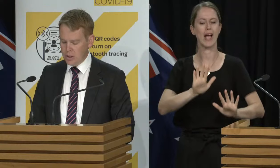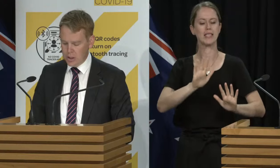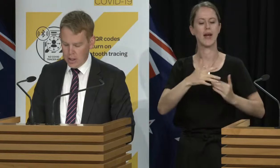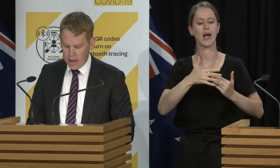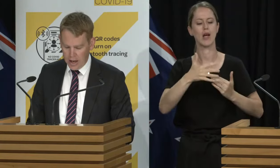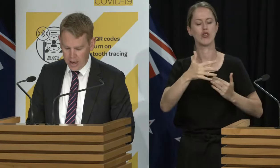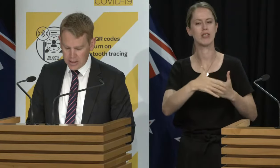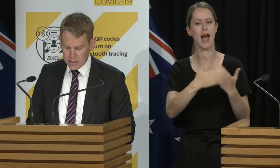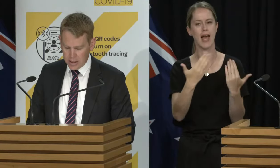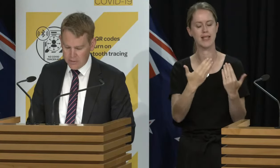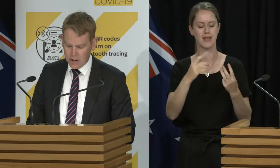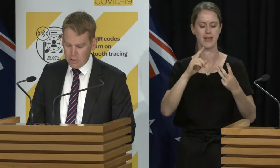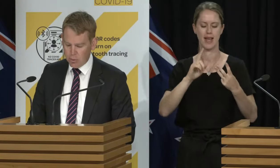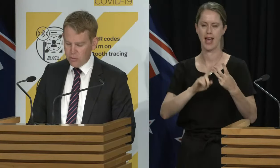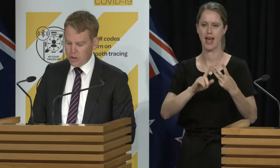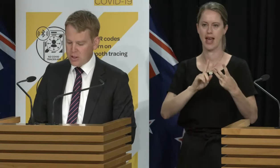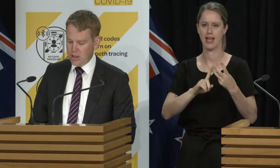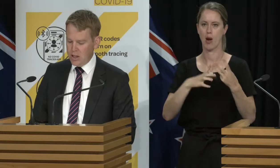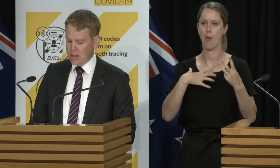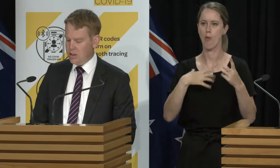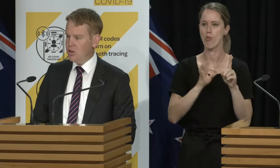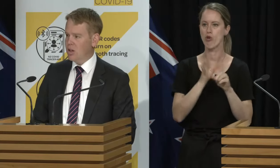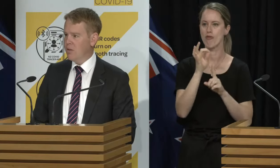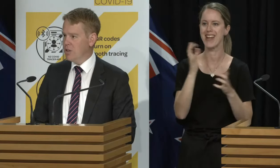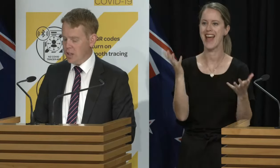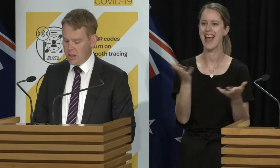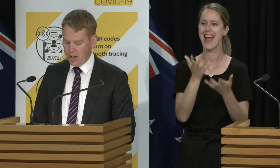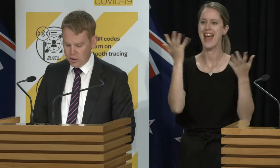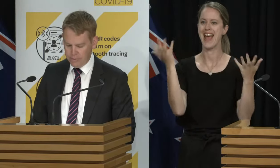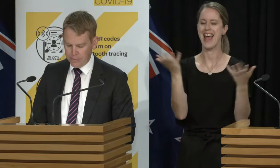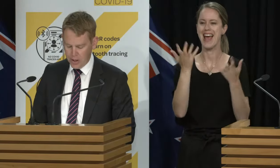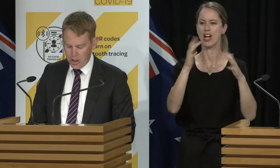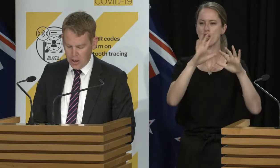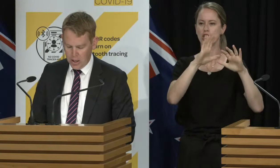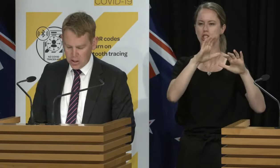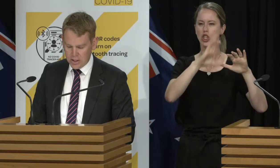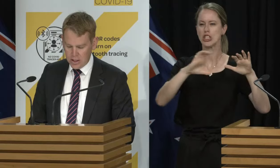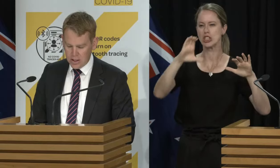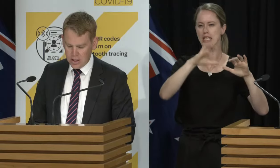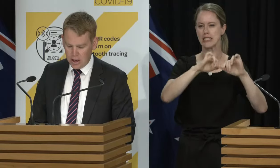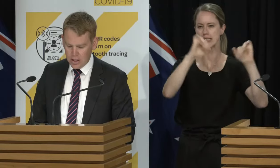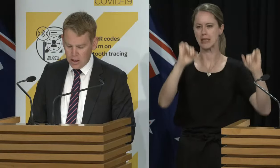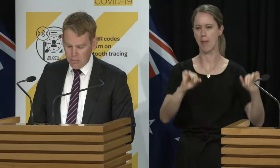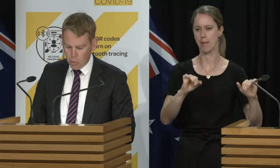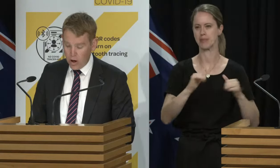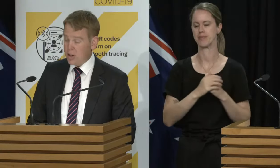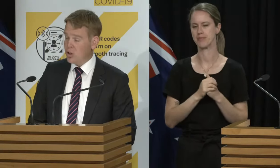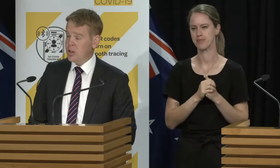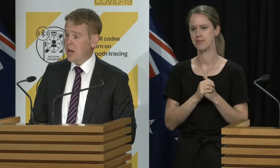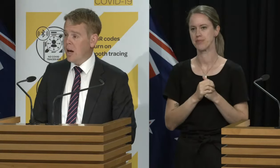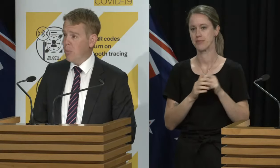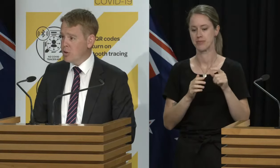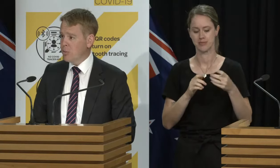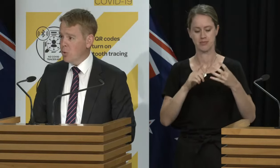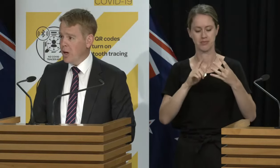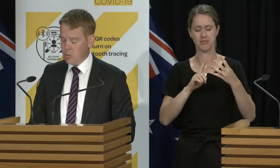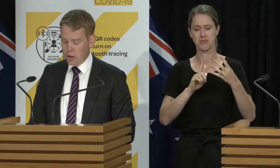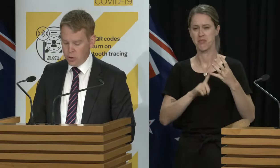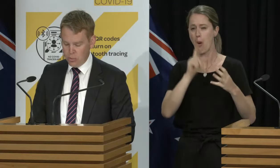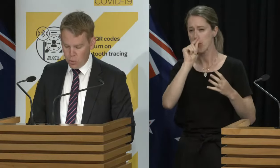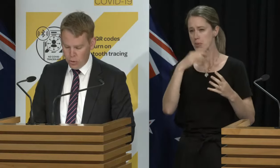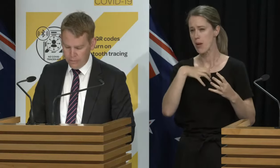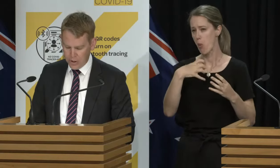reassurance, and significant improvements in air conditioning and reticulation. As I said yesterday, more actions are possible